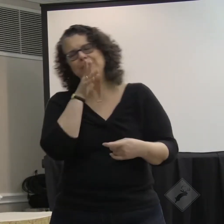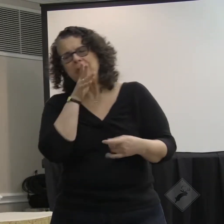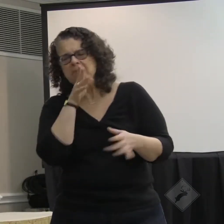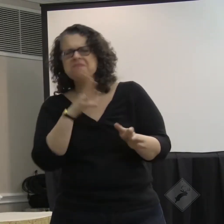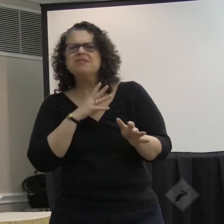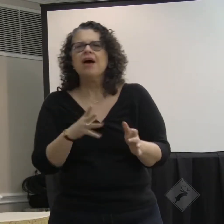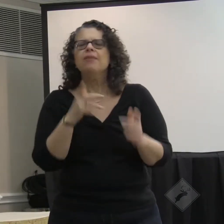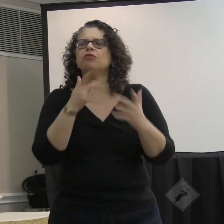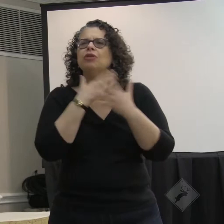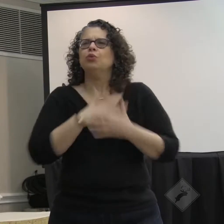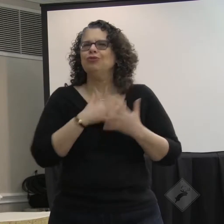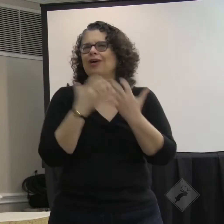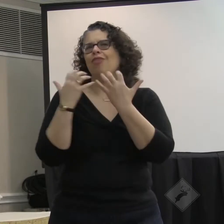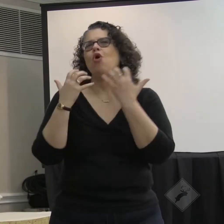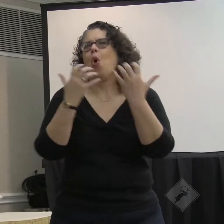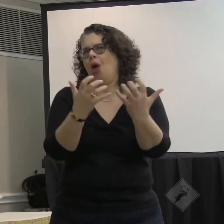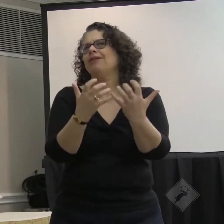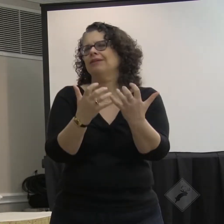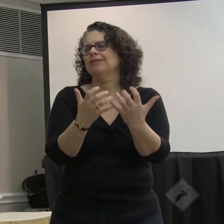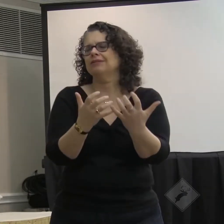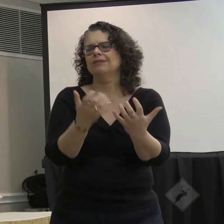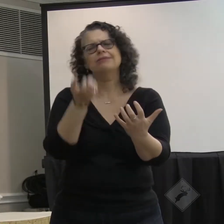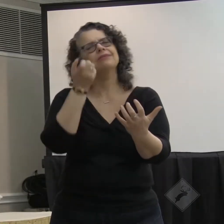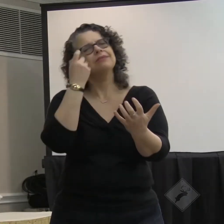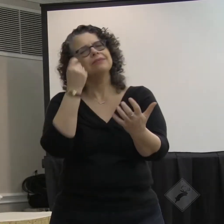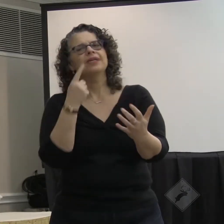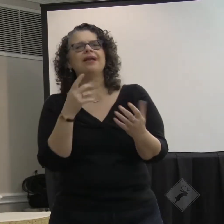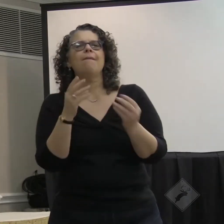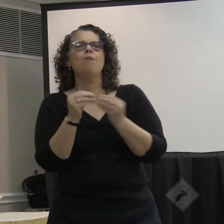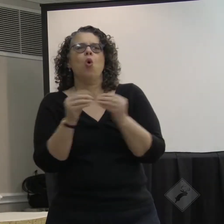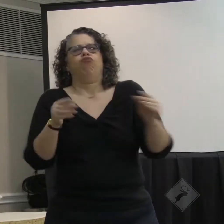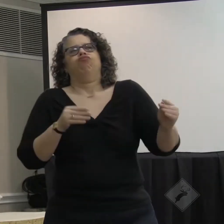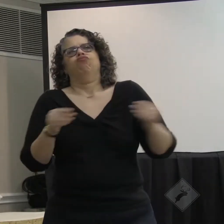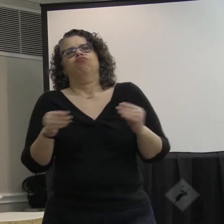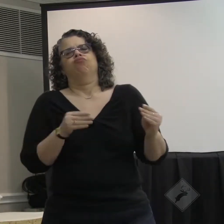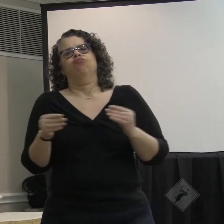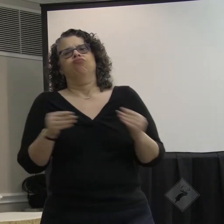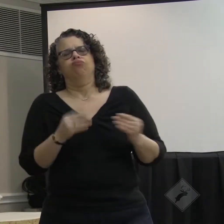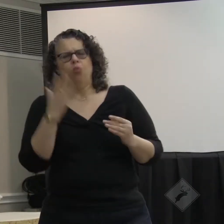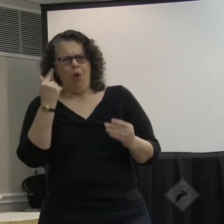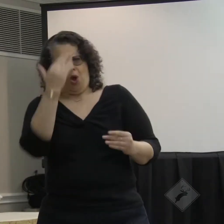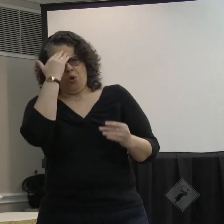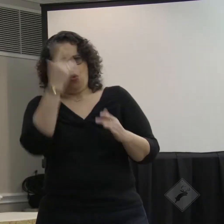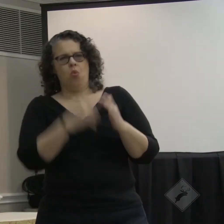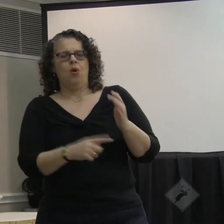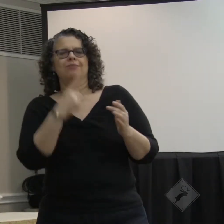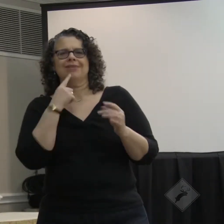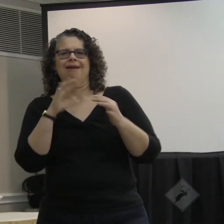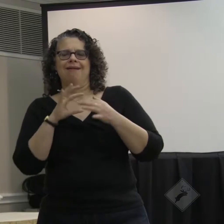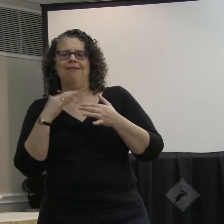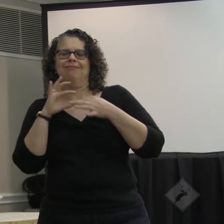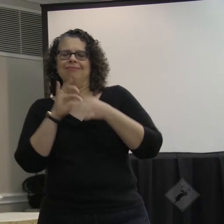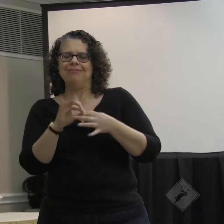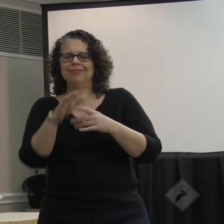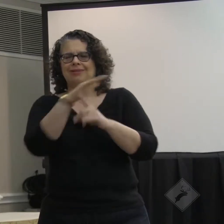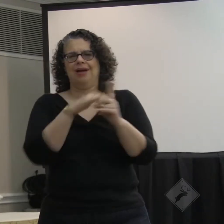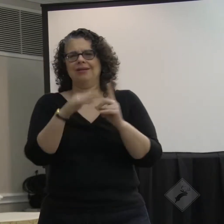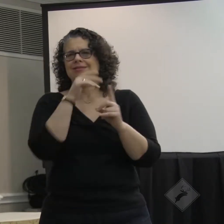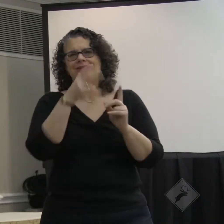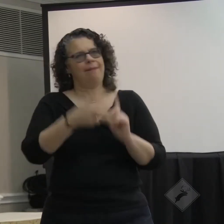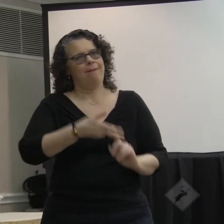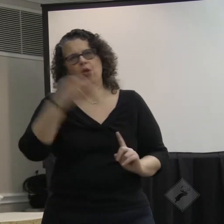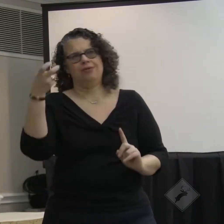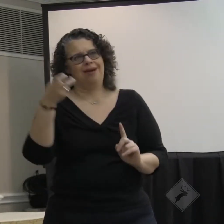they're trying to entertain their audience. In those cases, I get a little bit looser because I know what I'm saying is in context. It's not going to be pulled